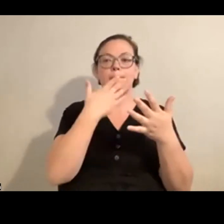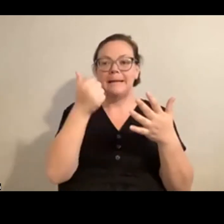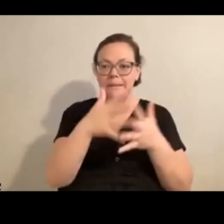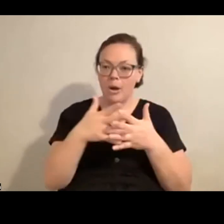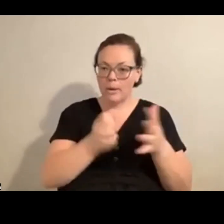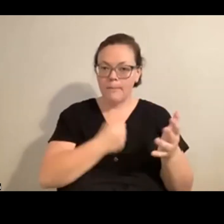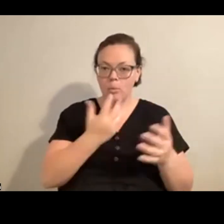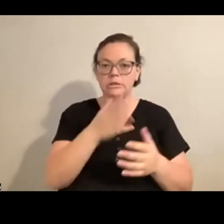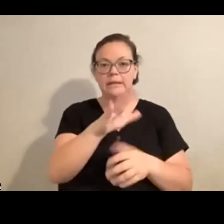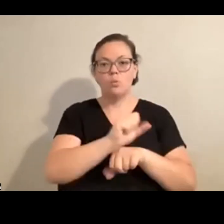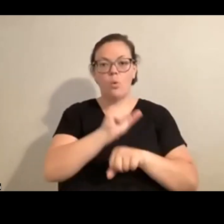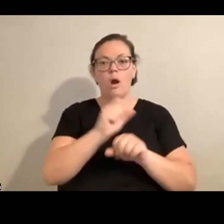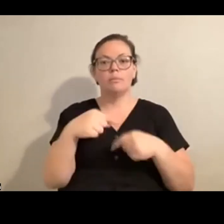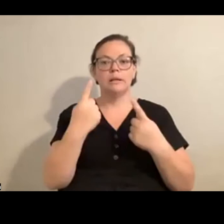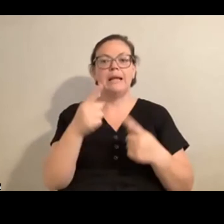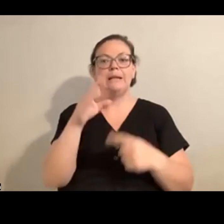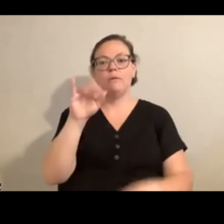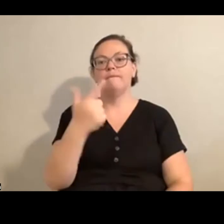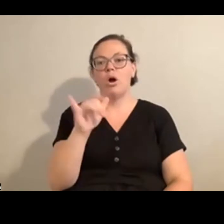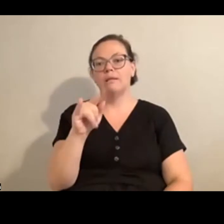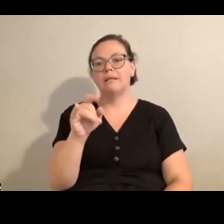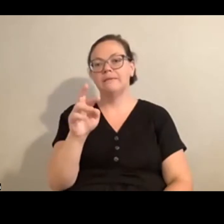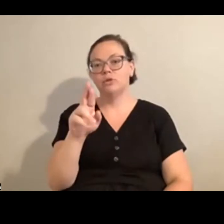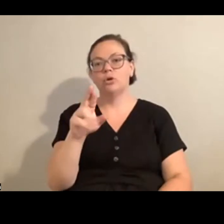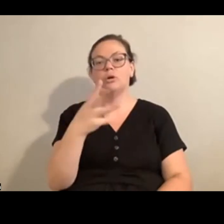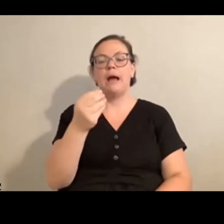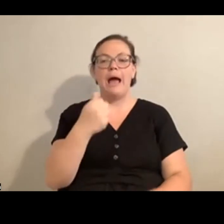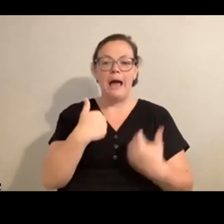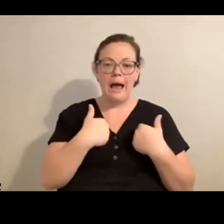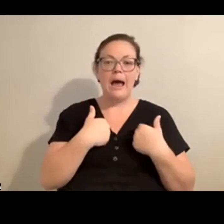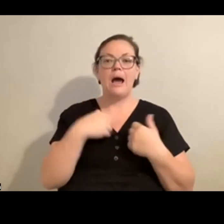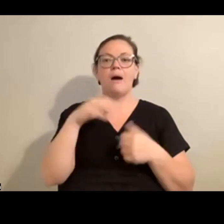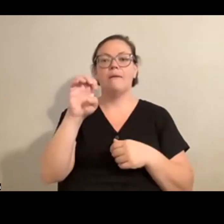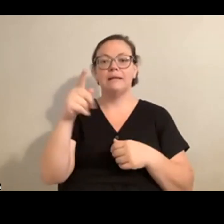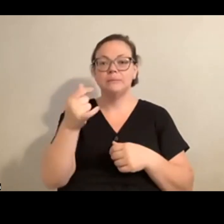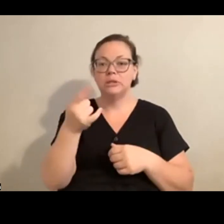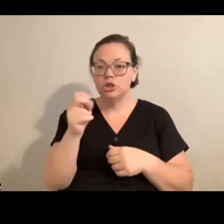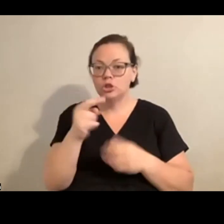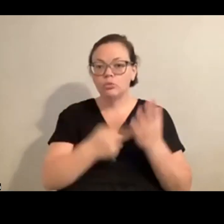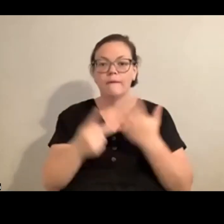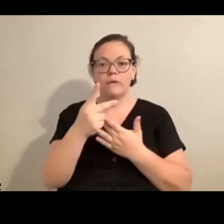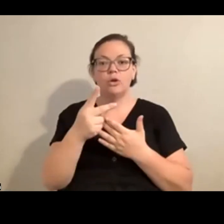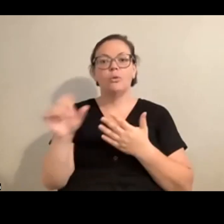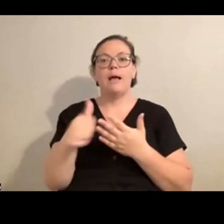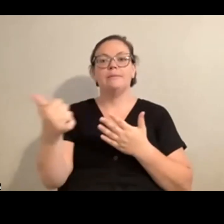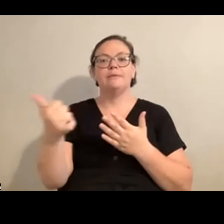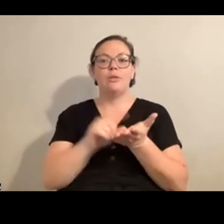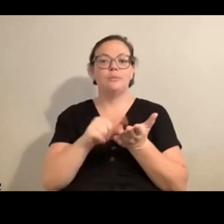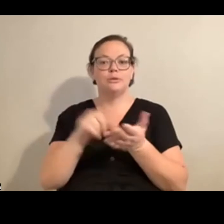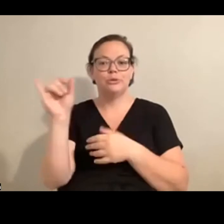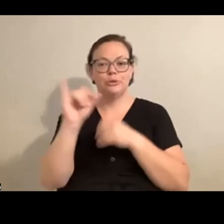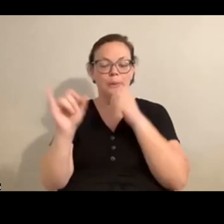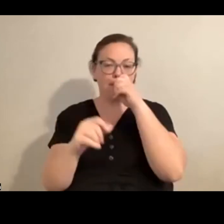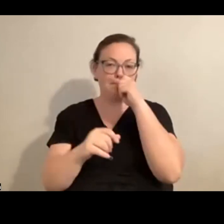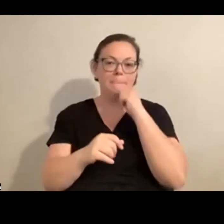His work has been featured in Foglifter, Had, The Shore, Exposition Review, West Trade Review, and elsewhere. We are delighted to have